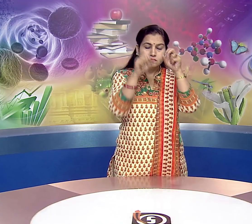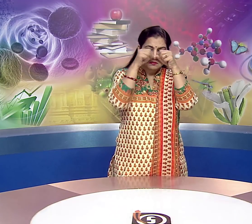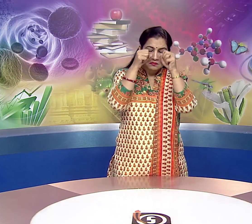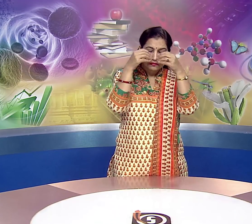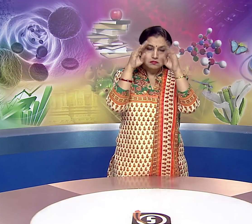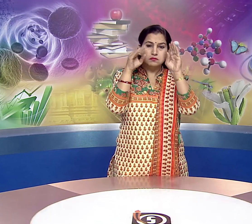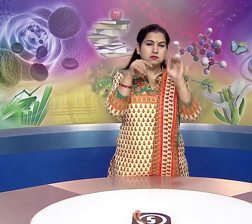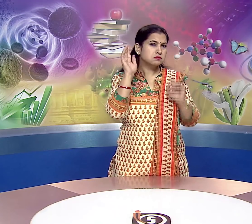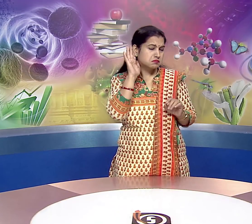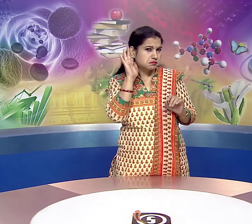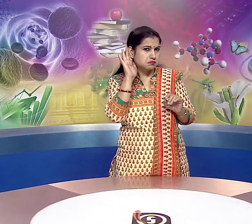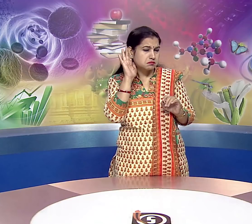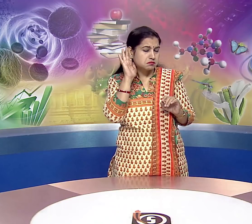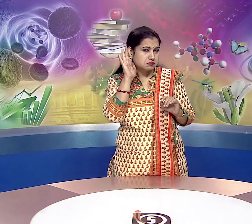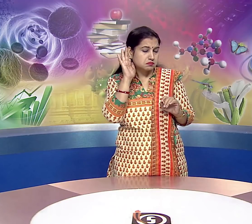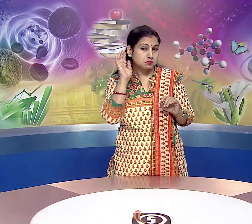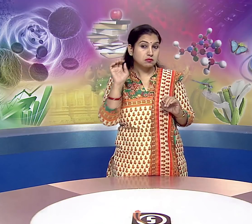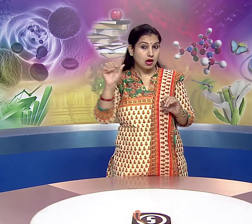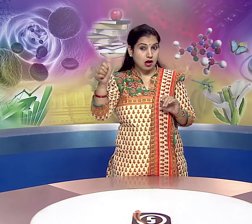he heard a teacher say,